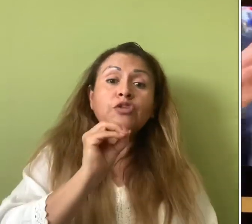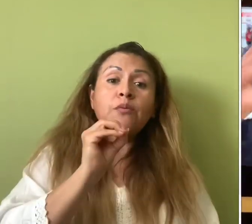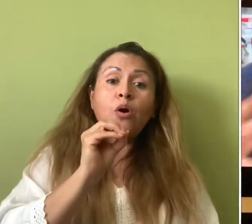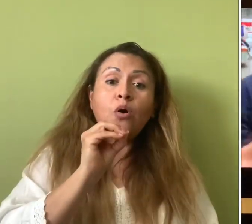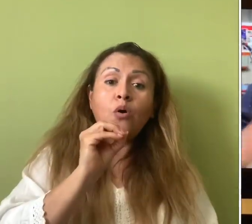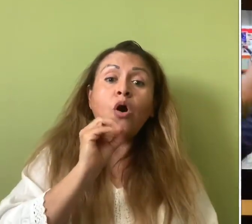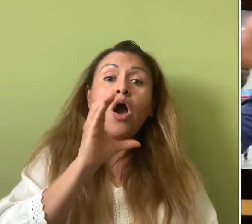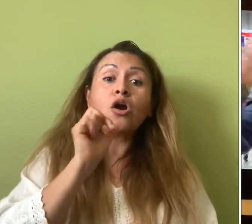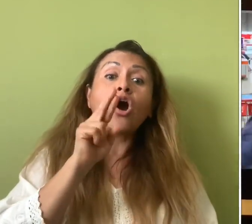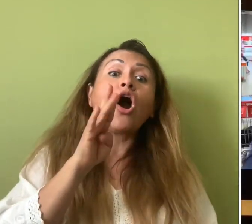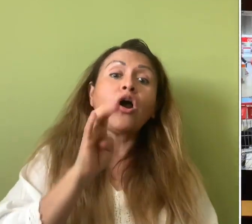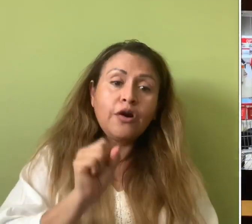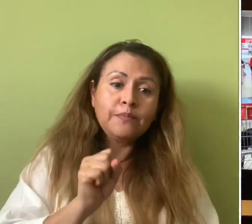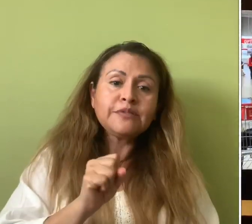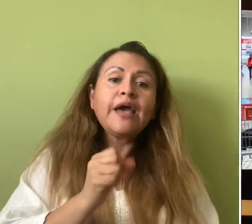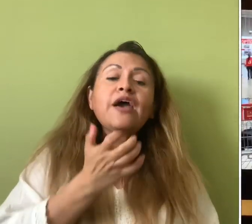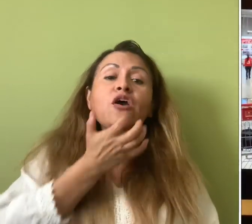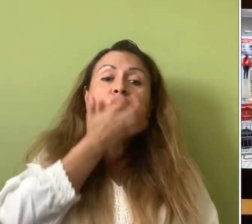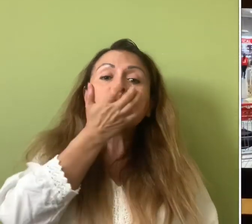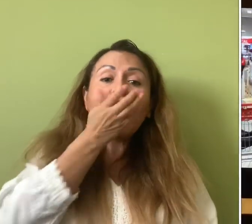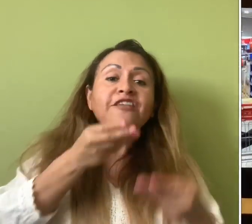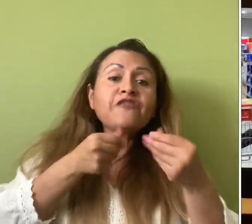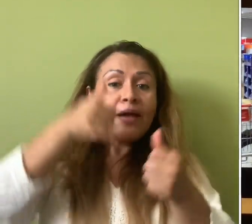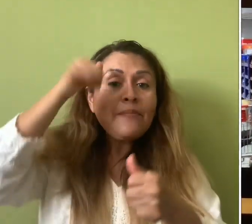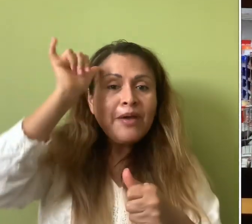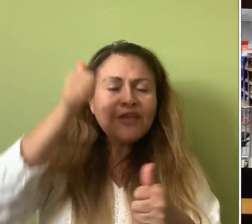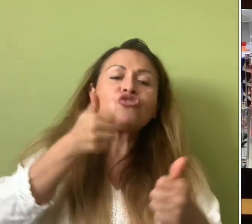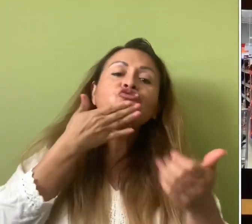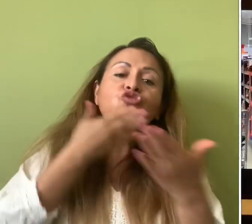pasture-raised grass-fed beef is better for you, nutritionally wise,